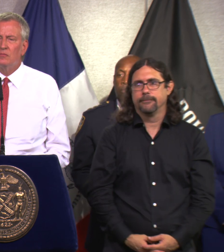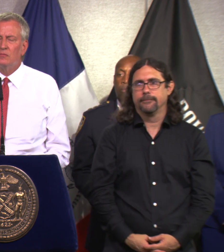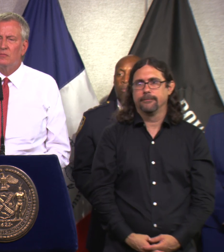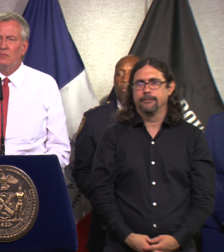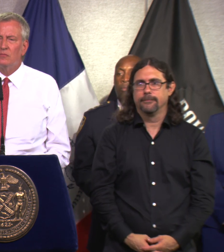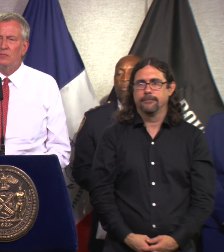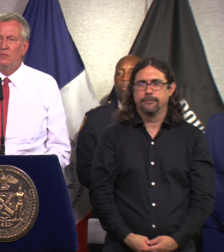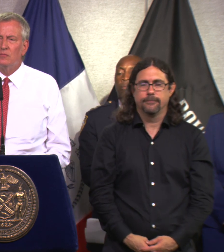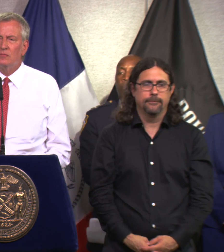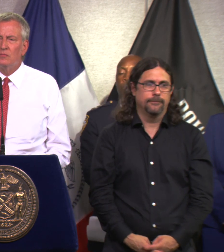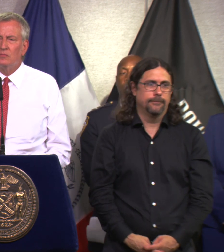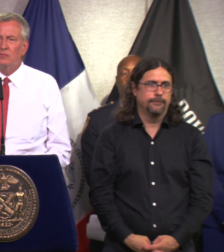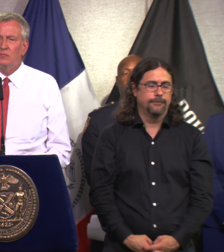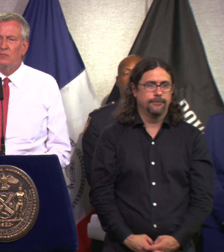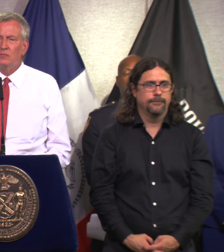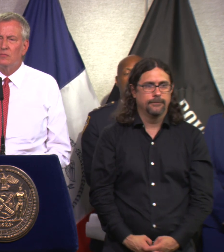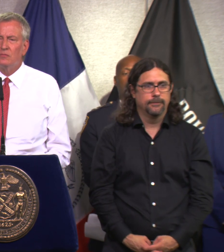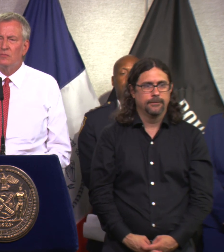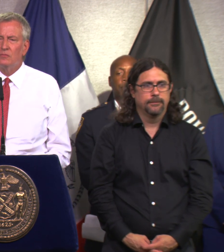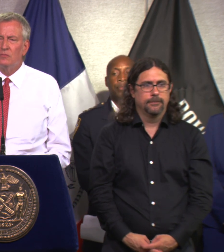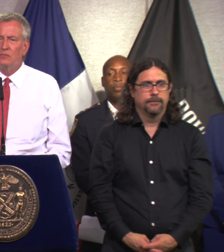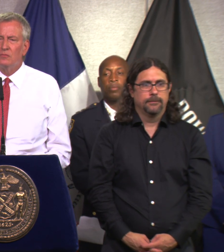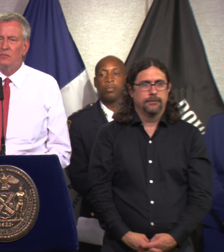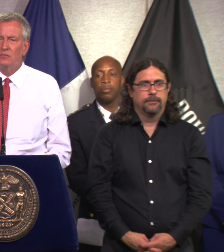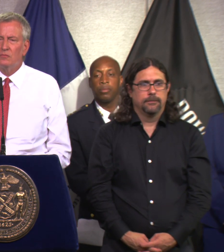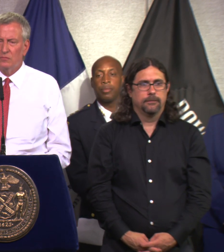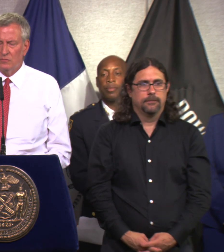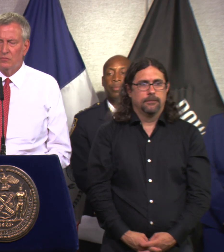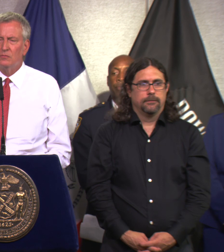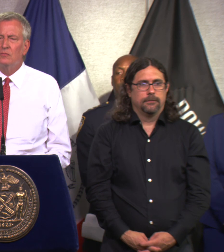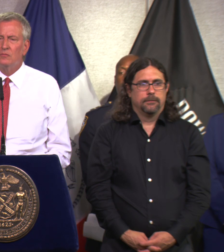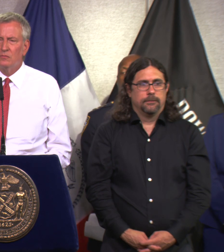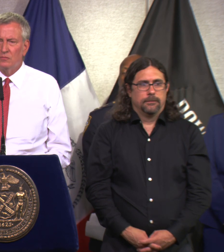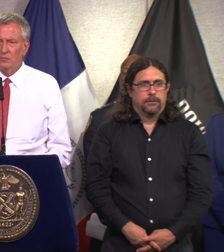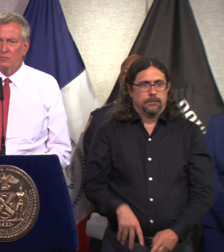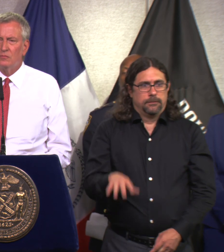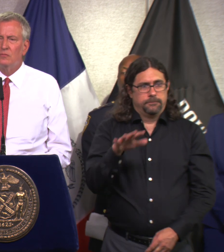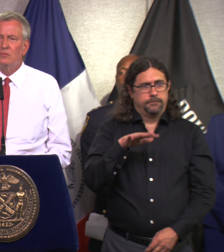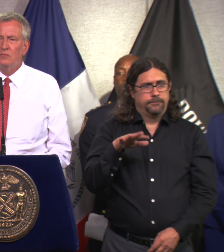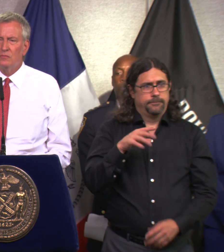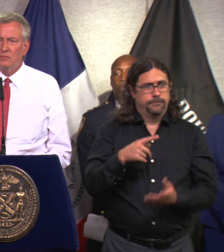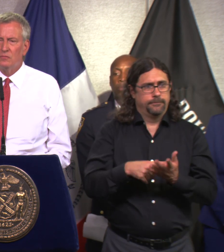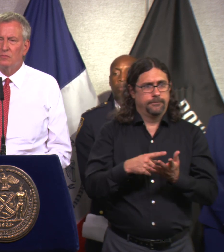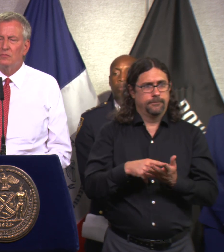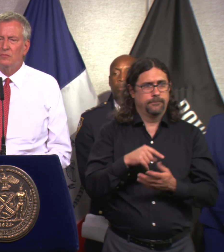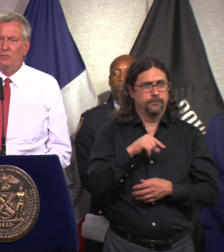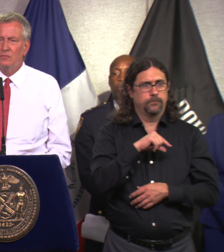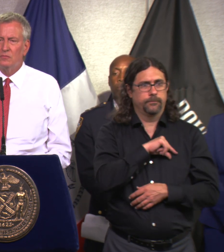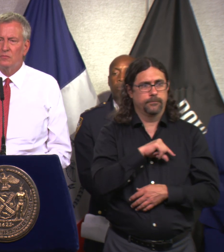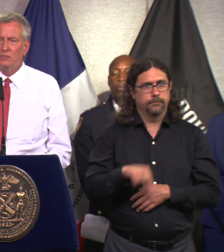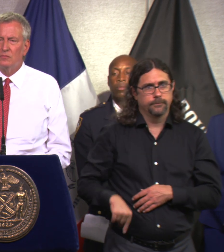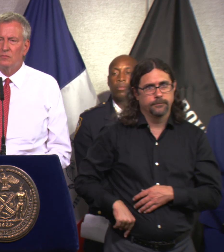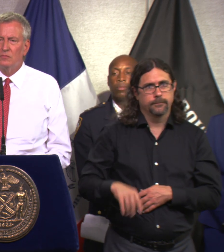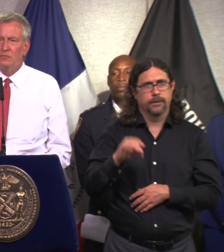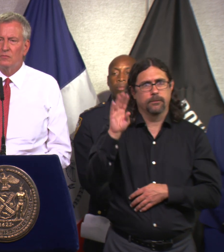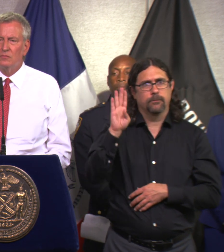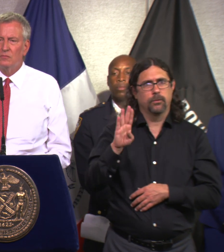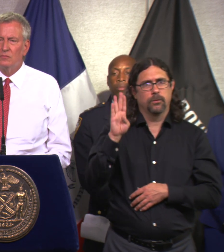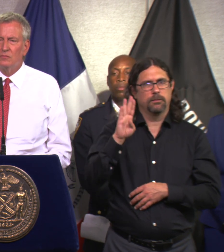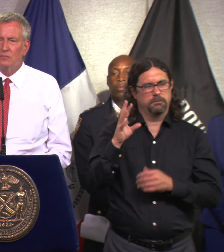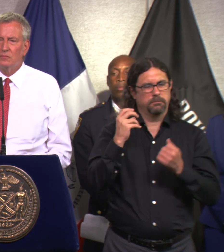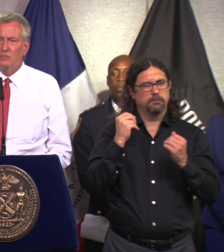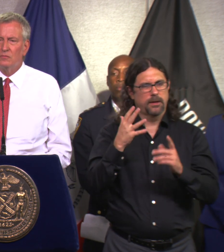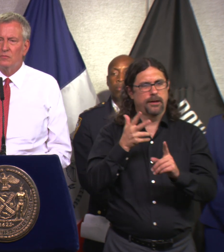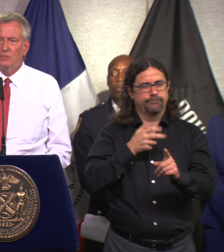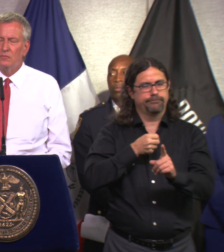eastern Queens and Brooklyn where there were high cyclist fatalities, low amounts of cycling infrastructure. They established 10 of them, but in